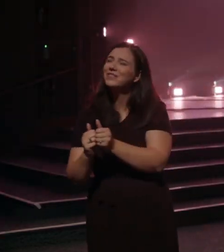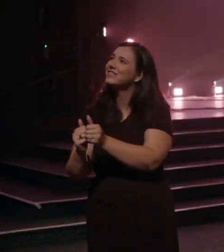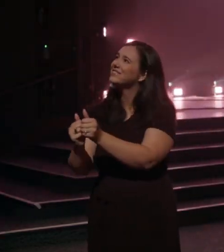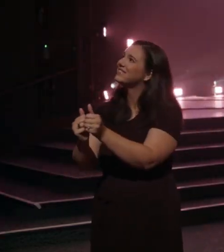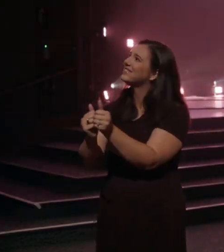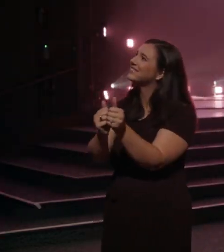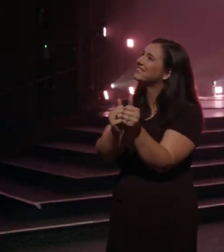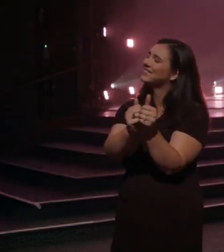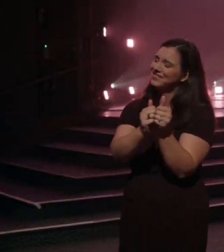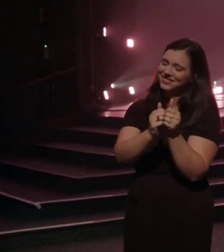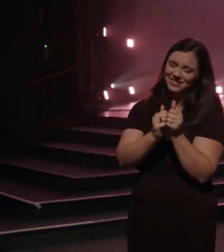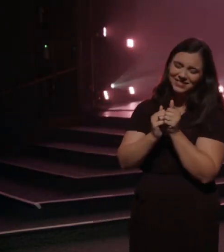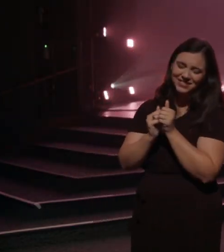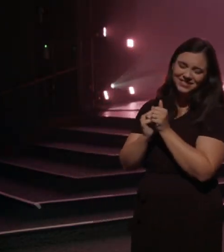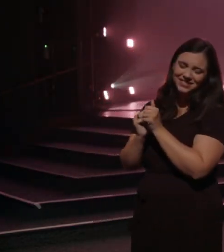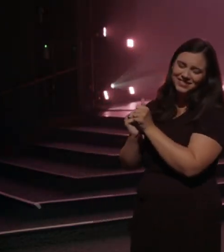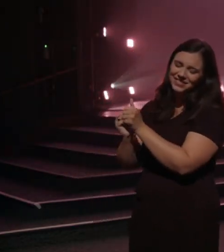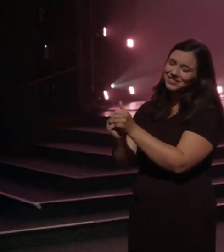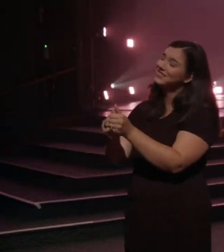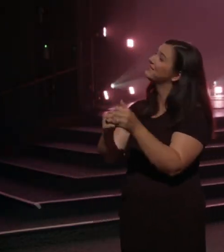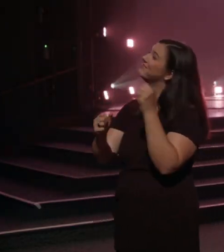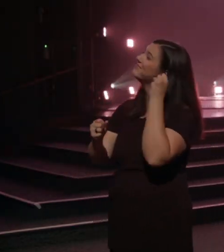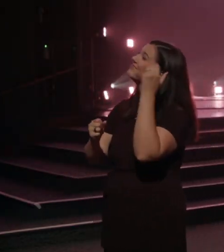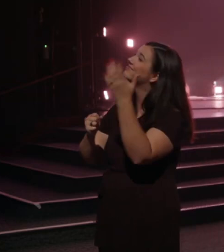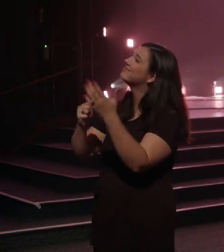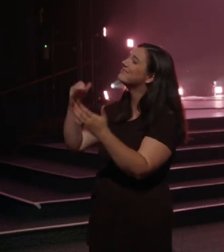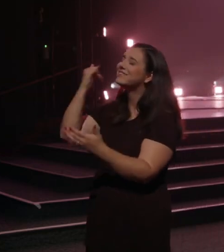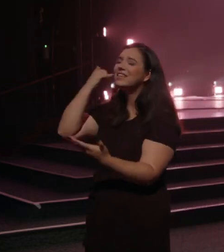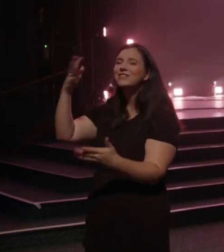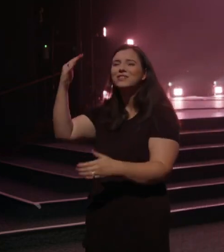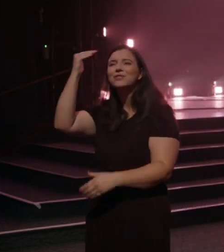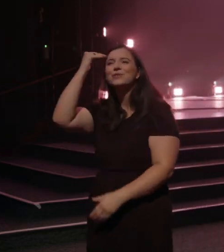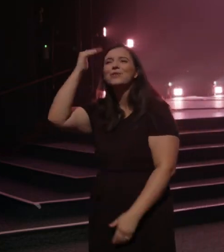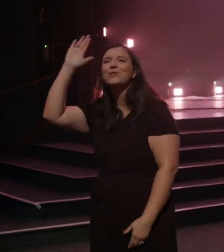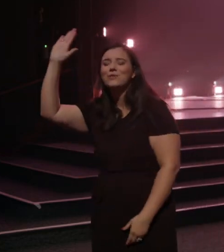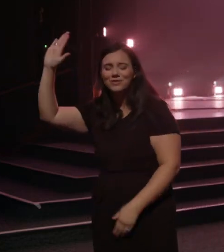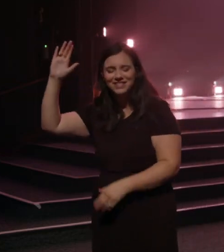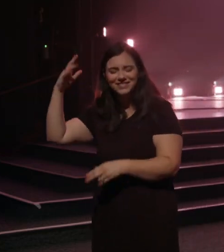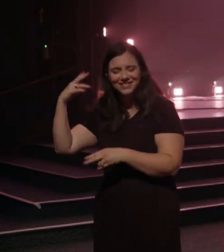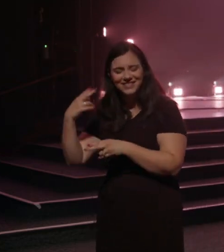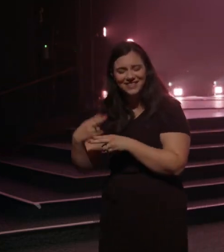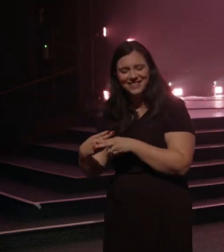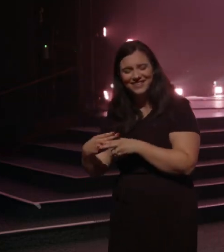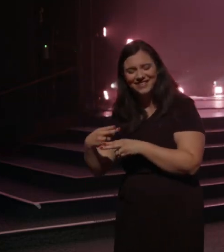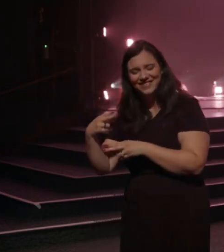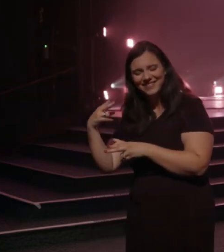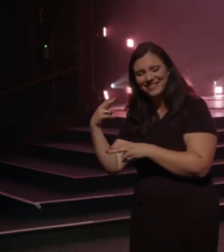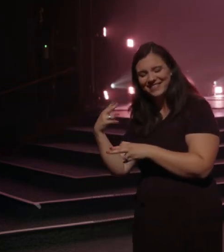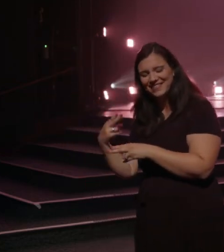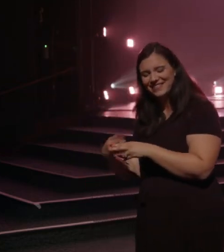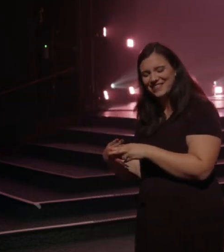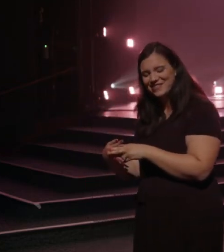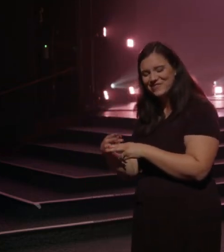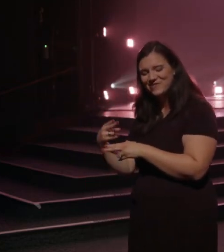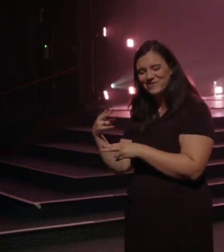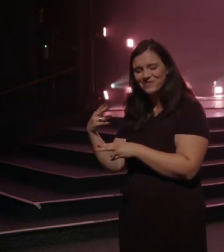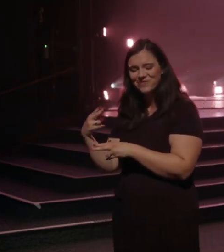Lord with me. Oh, sing if you love his